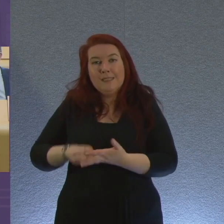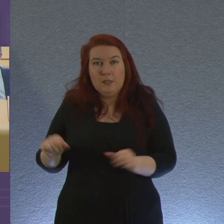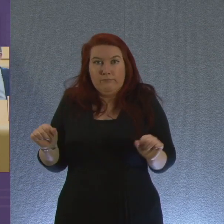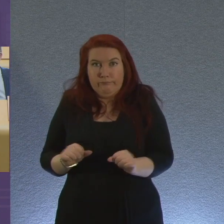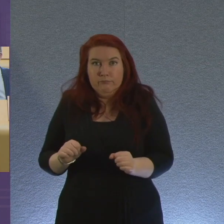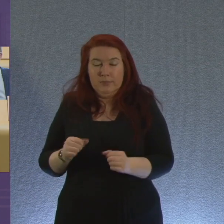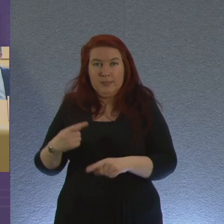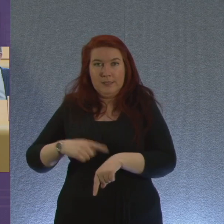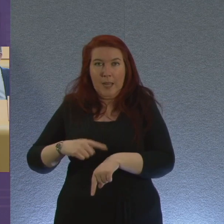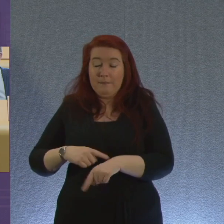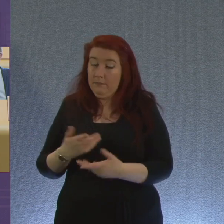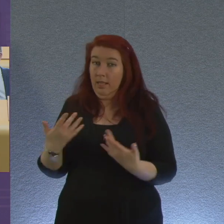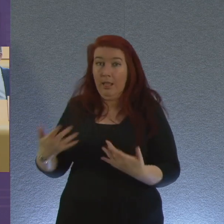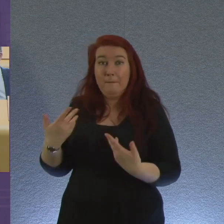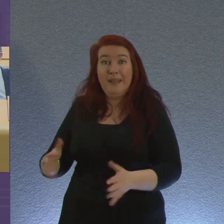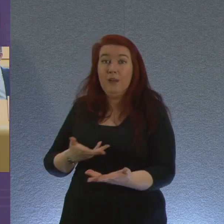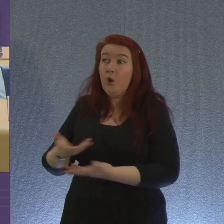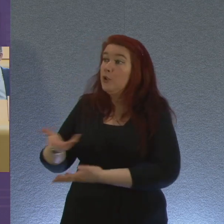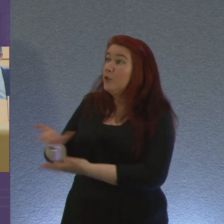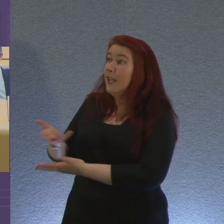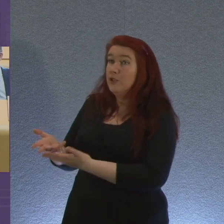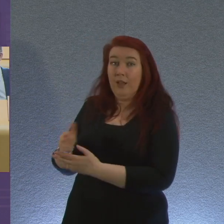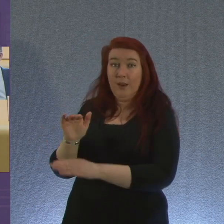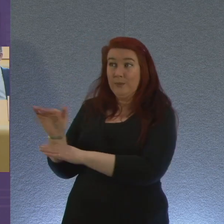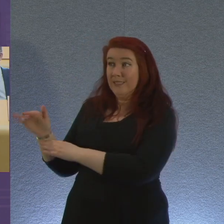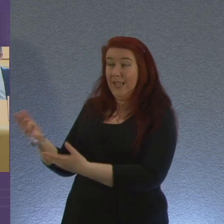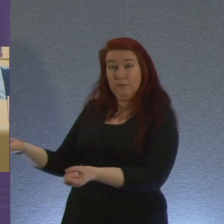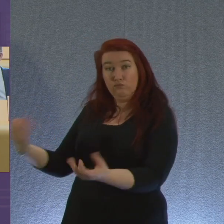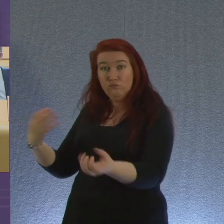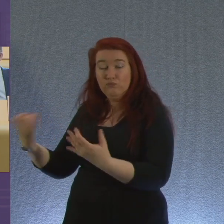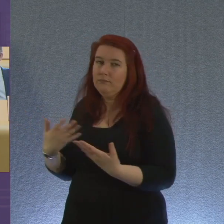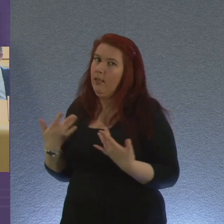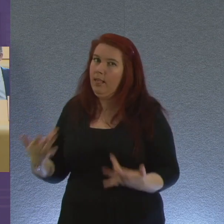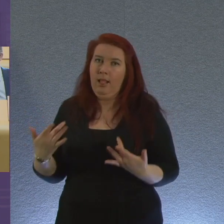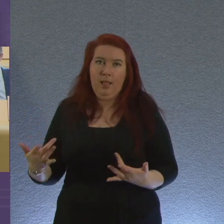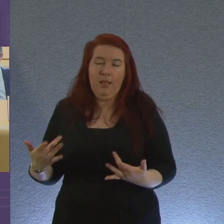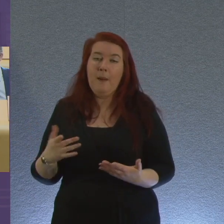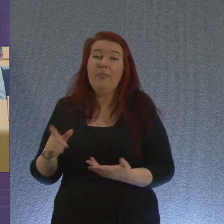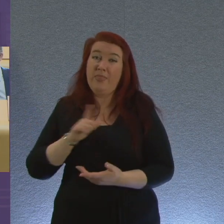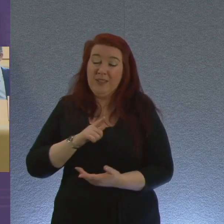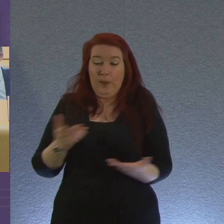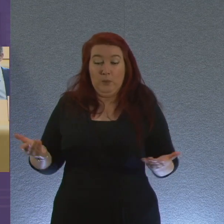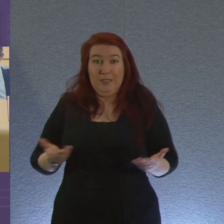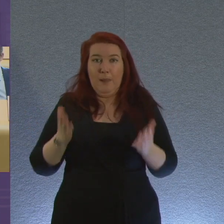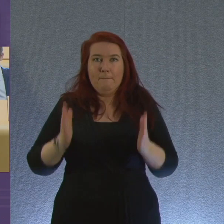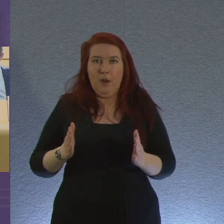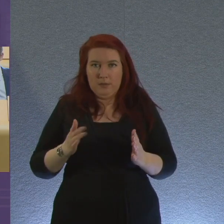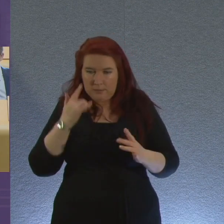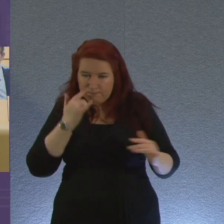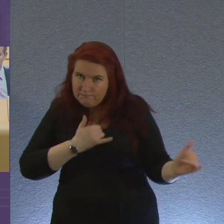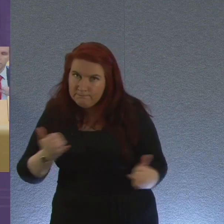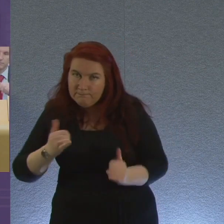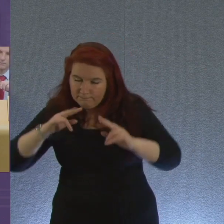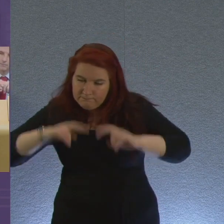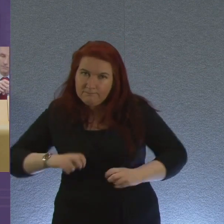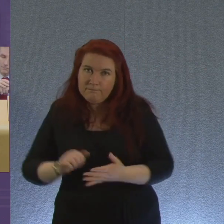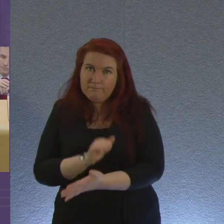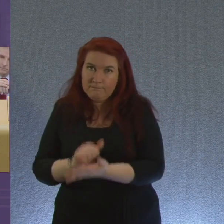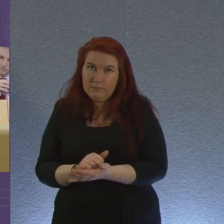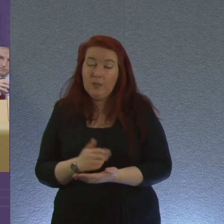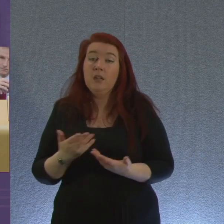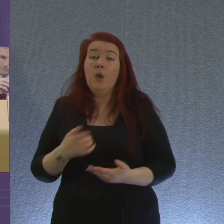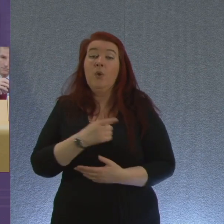consulted upon that we must be robust in our scrutiny of it over the course of this day. Now that the Cabinet Secretary has confirmed the removal